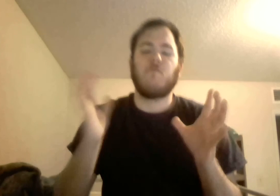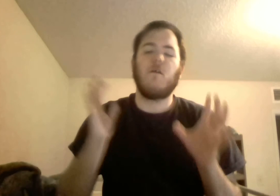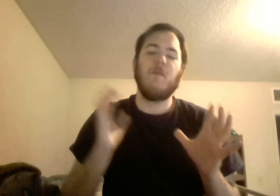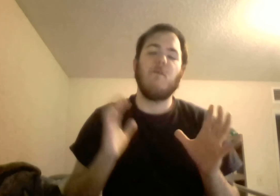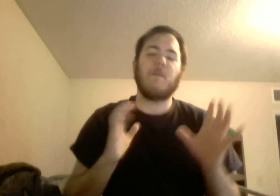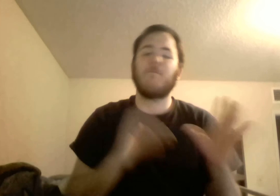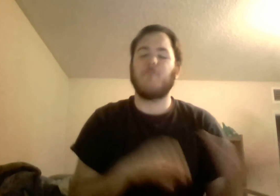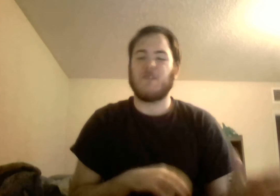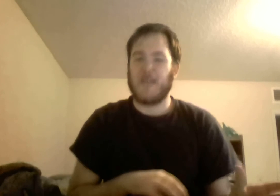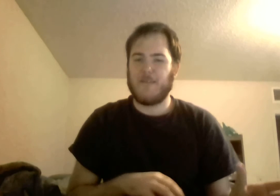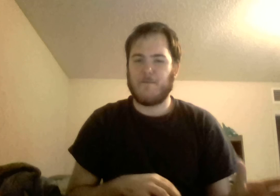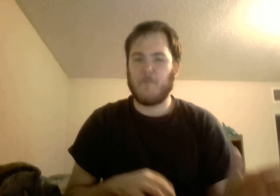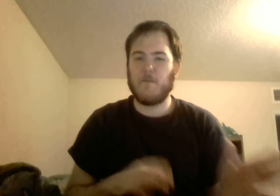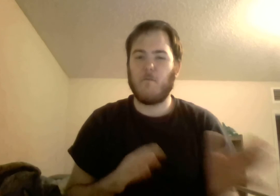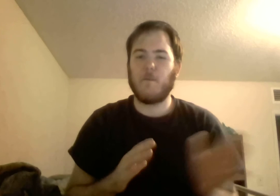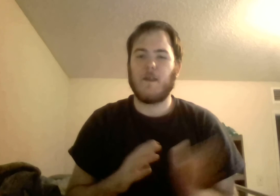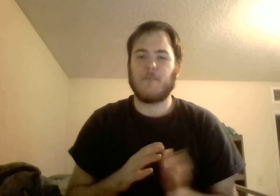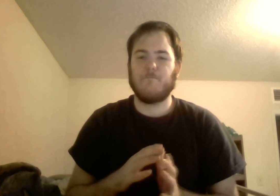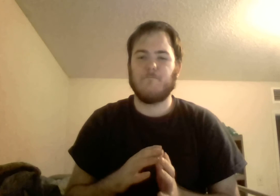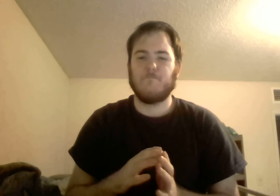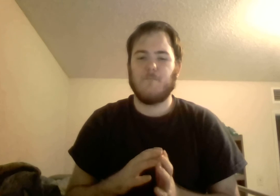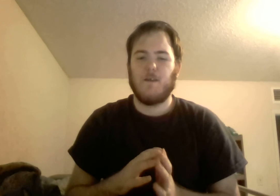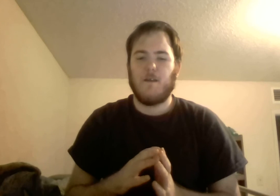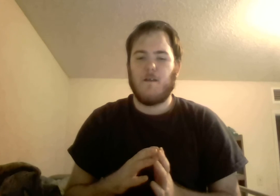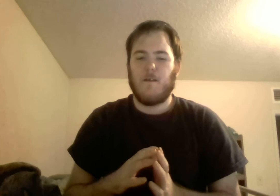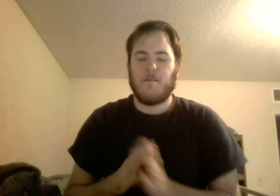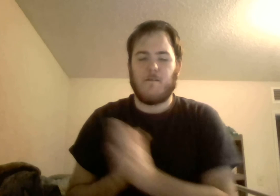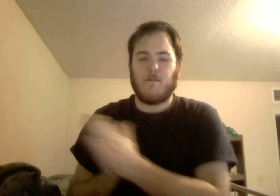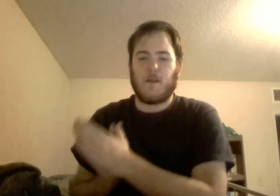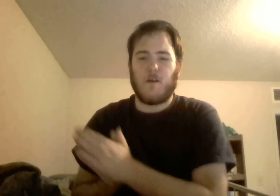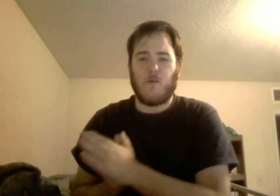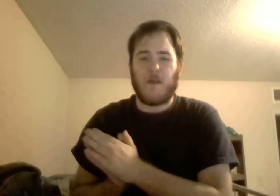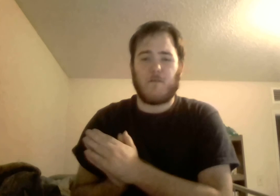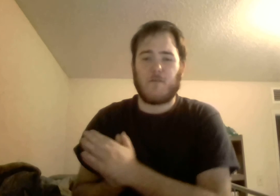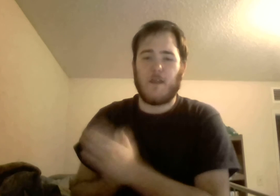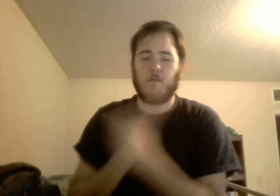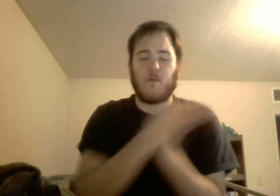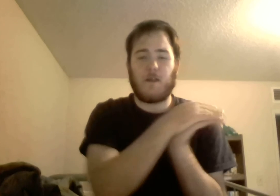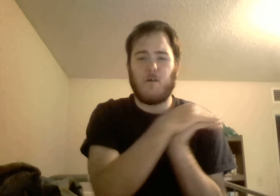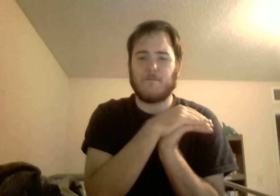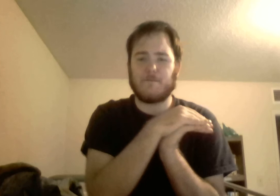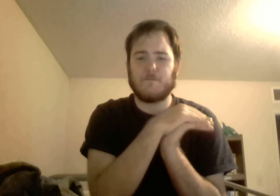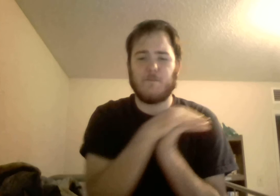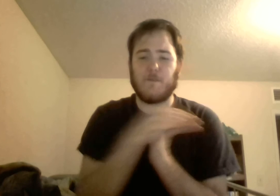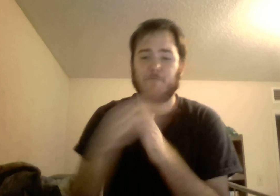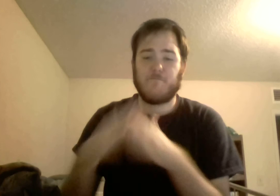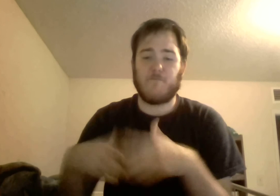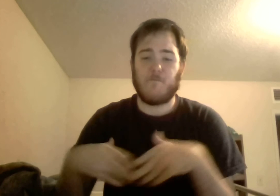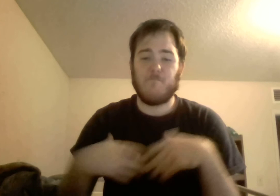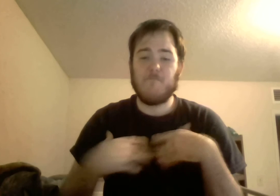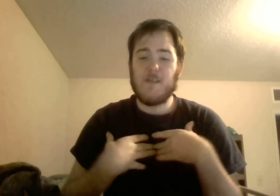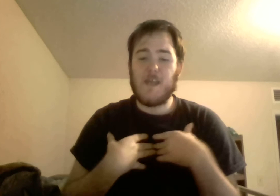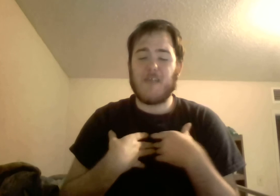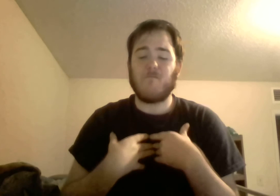some people will be split. I mean, some people will be like, you know, like, oh, wow, great, or like, oh, wow, stupid. Yeah,